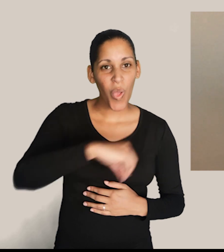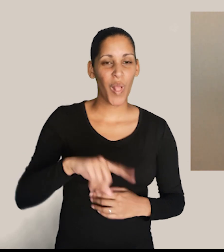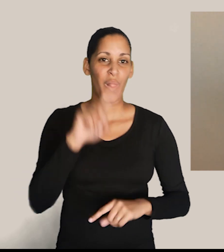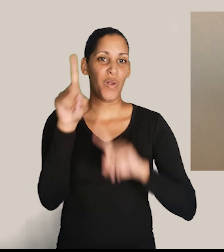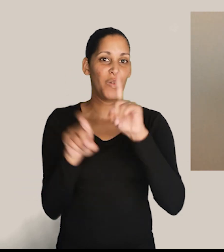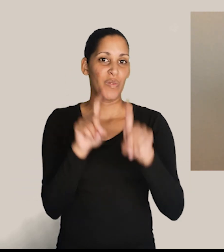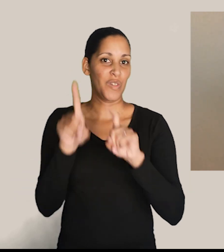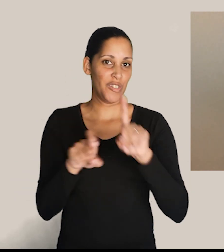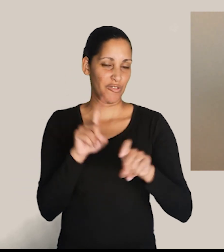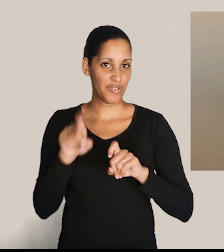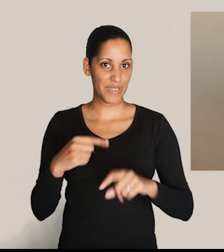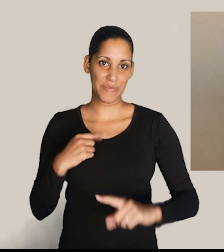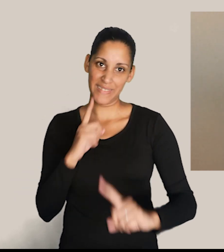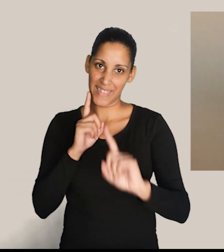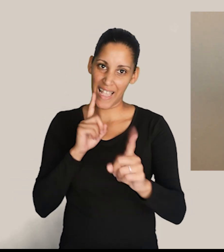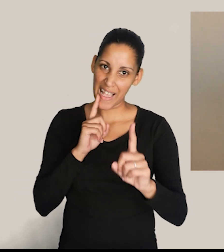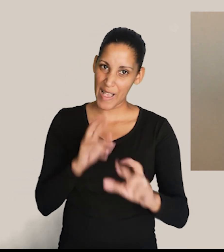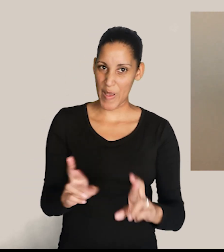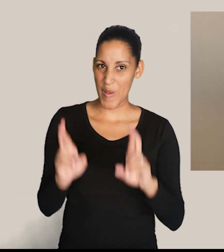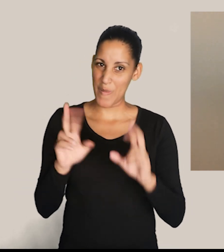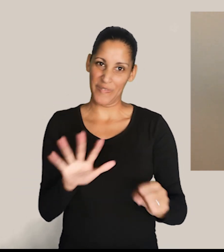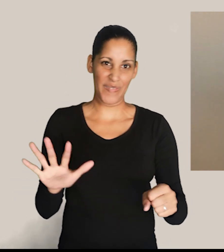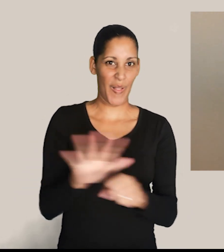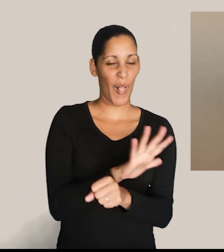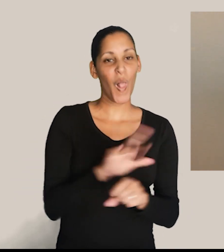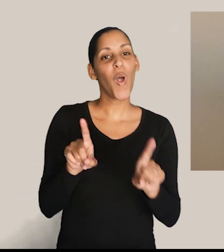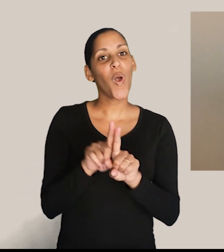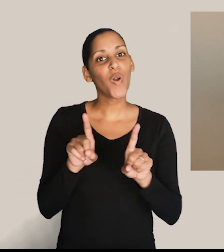your questions. I really hope I've been able to answer them